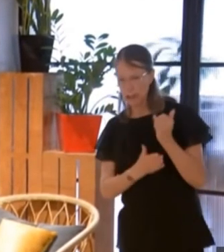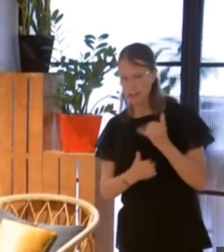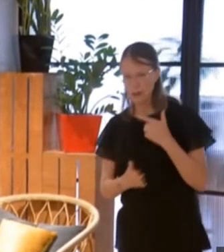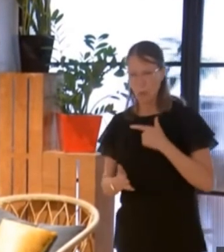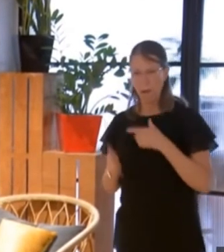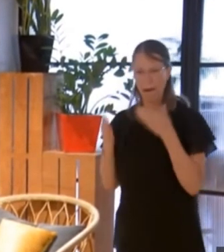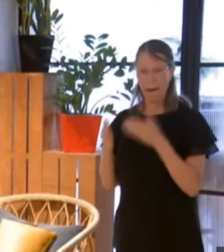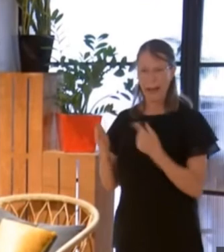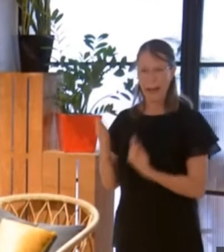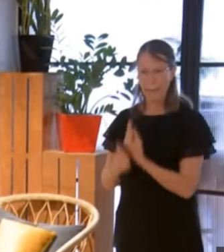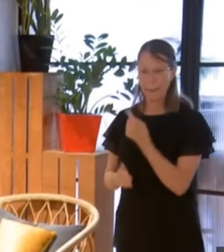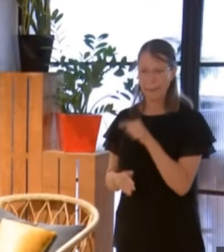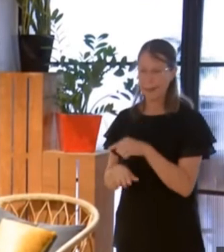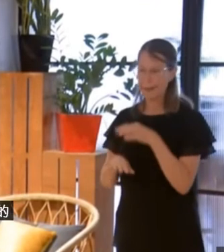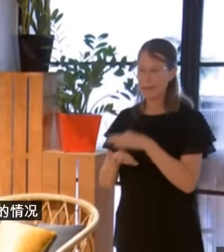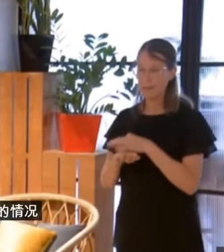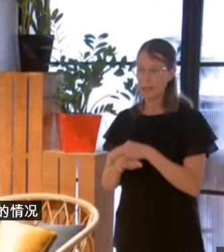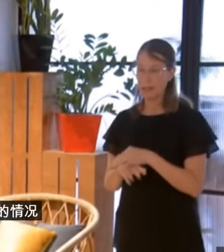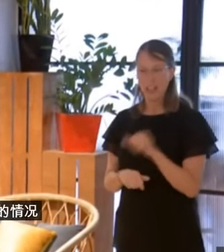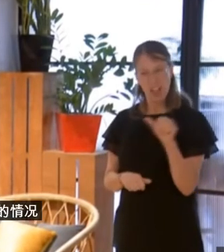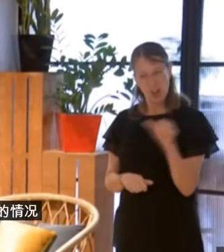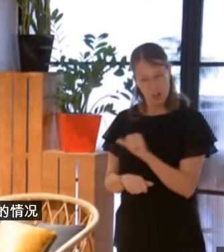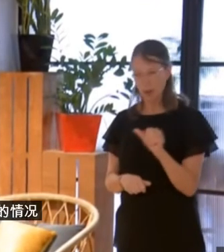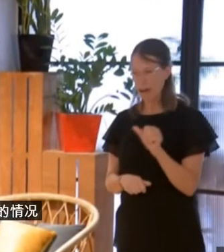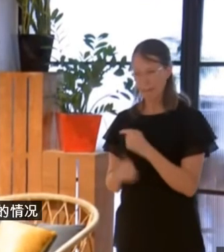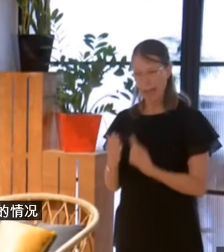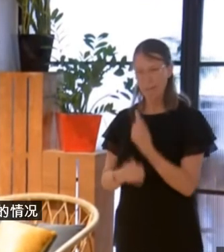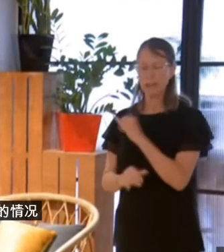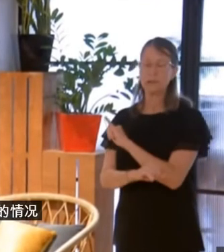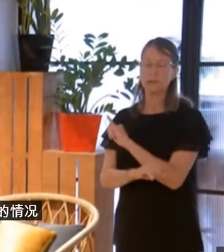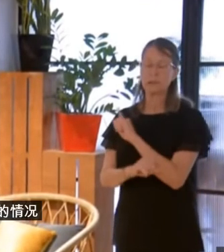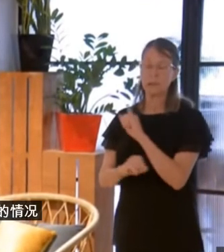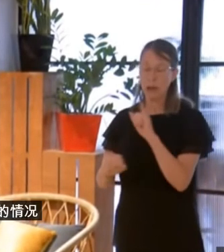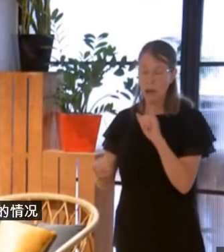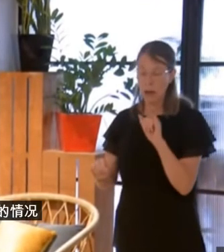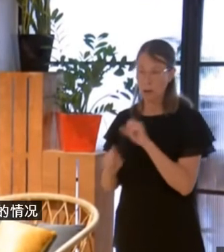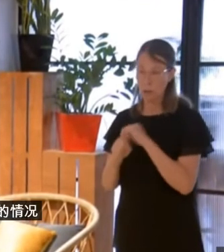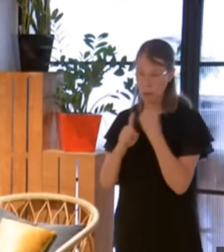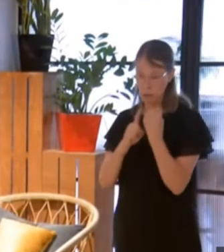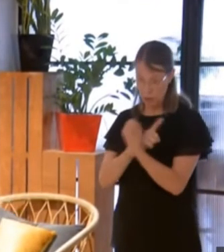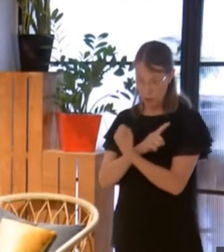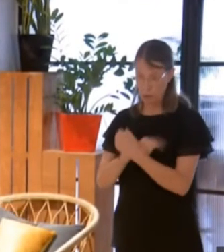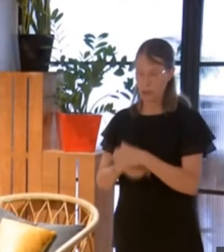happened. It was a tragic situation, and